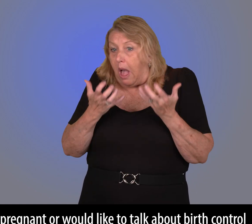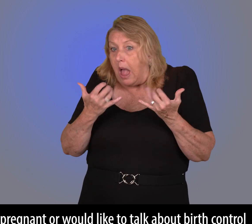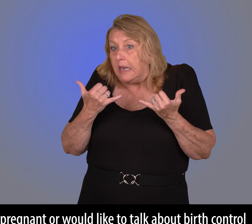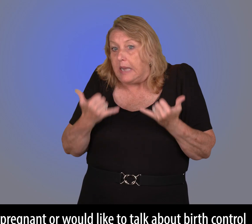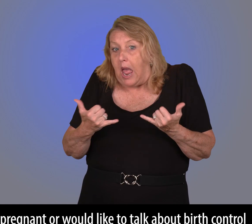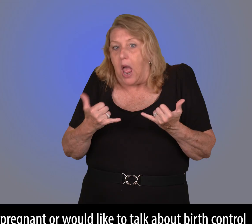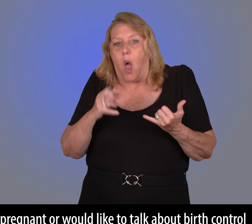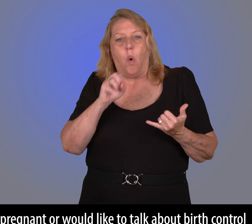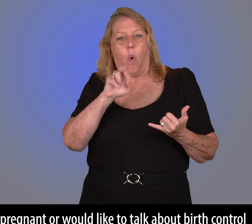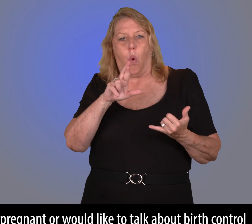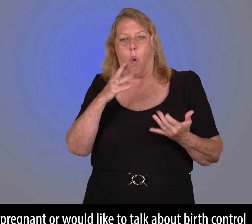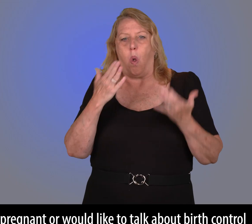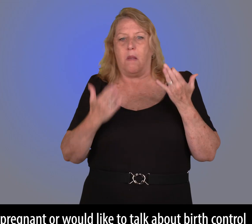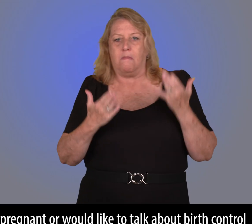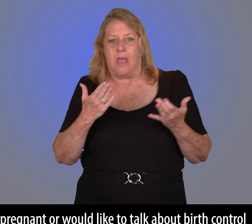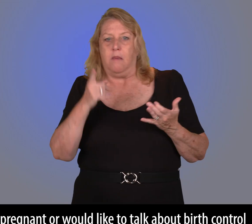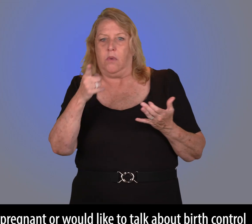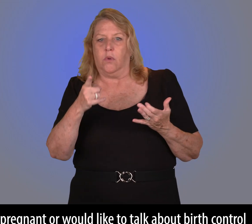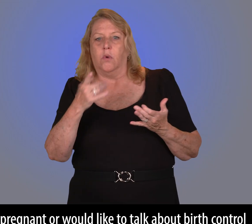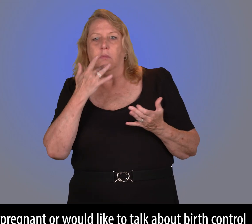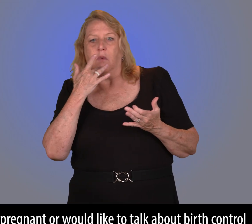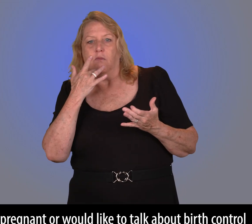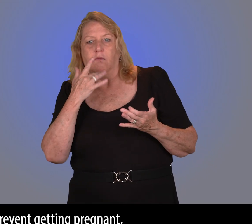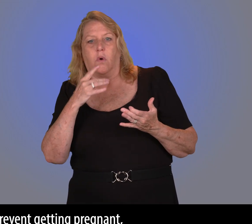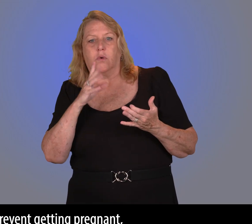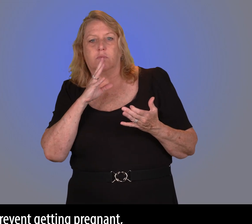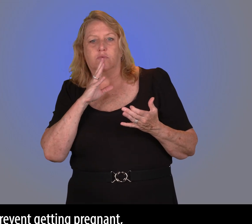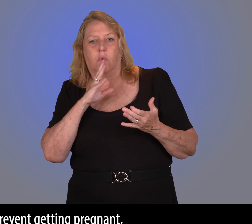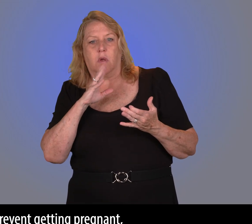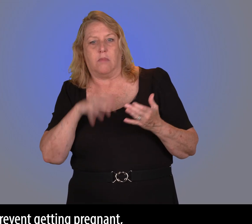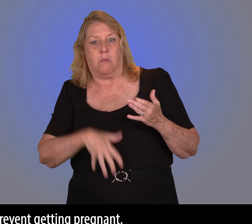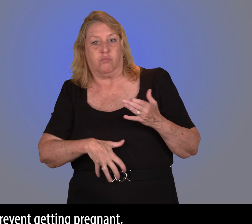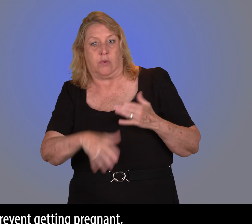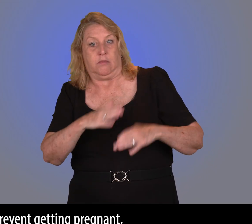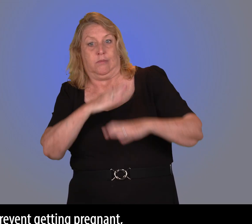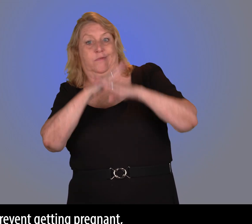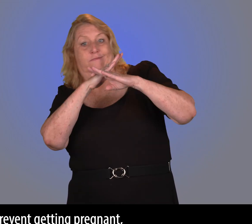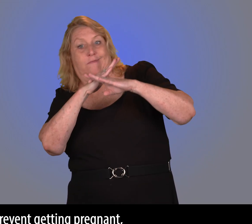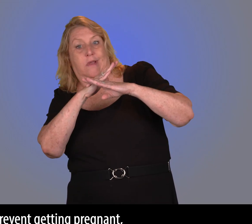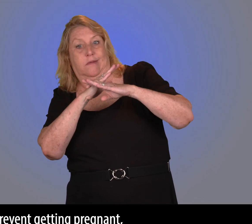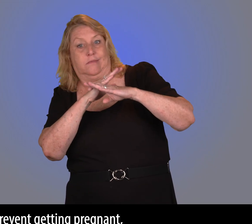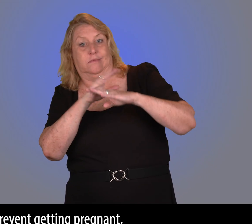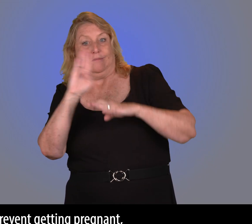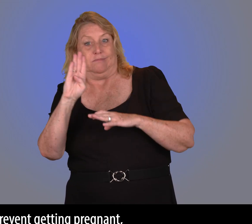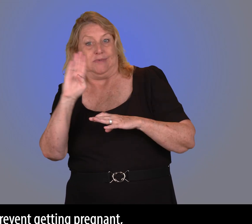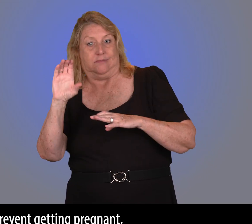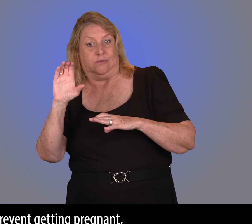or would like to talk about birth control to prevent getting pregnant,